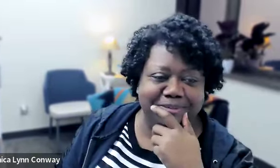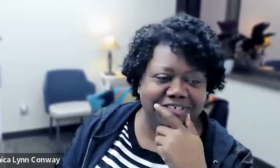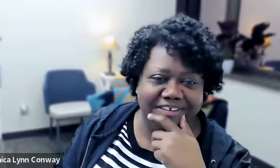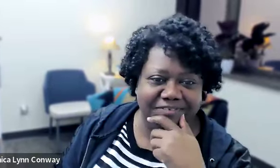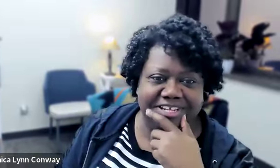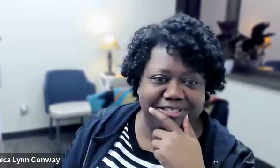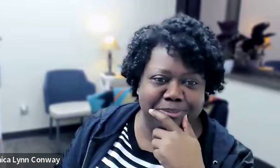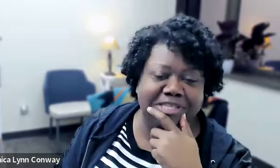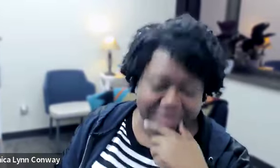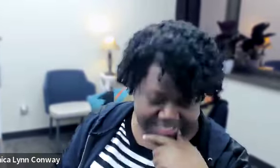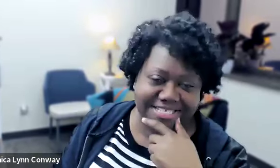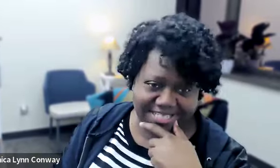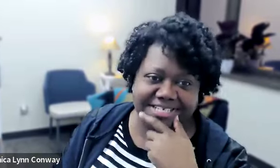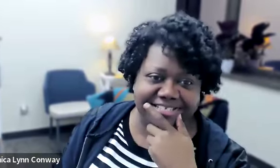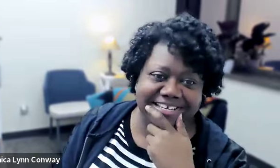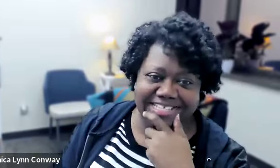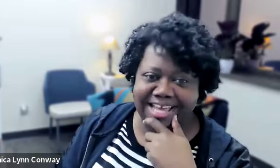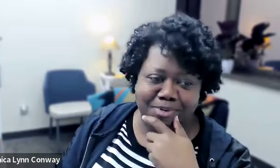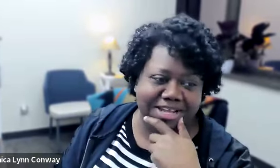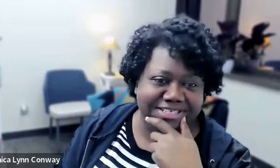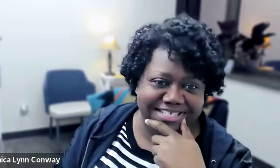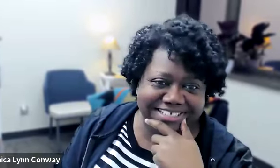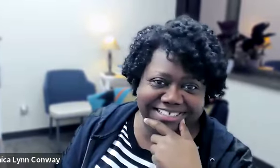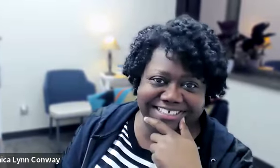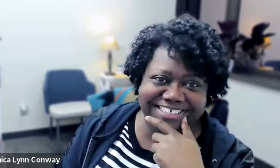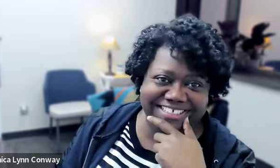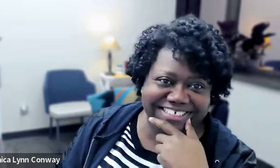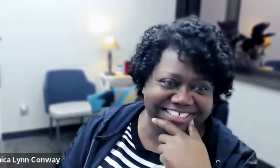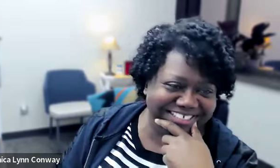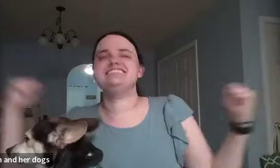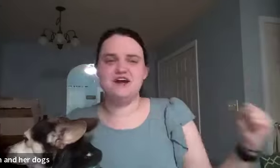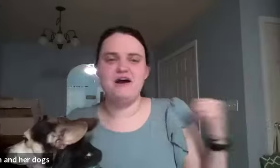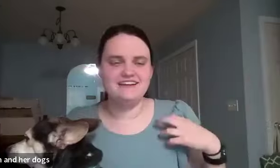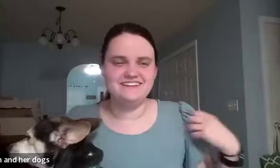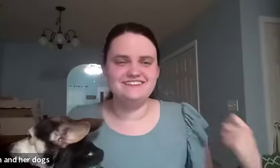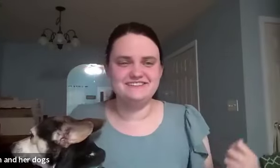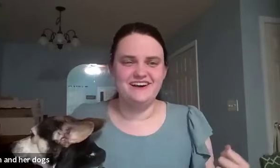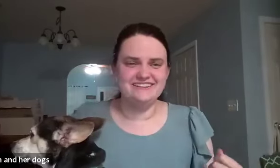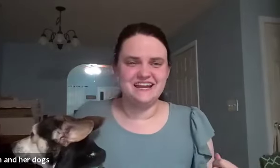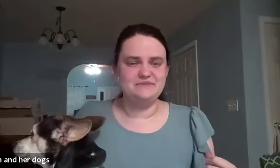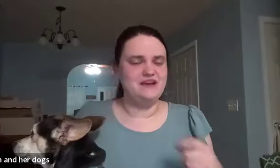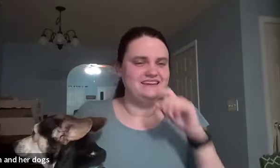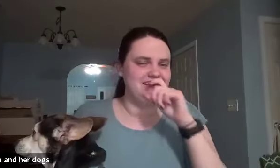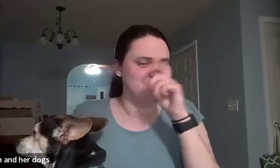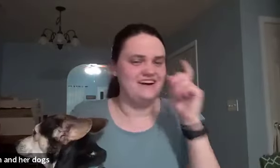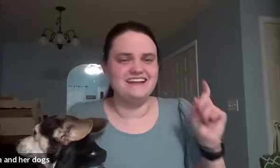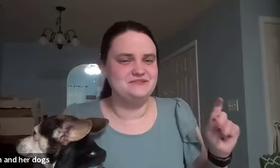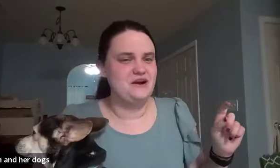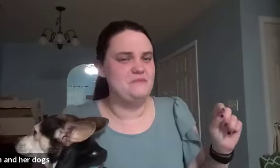this going to be like for the next month? I'm like, yes, it is. Because I got to practice. yes, no, I literally do it all the time. I kid you not. I do it at